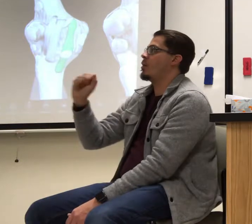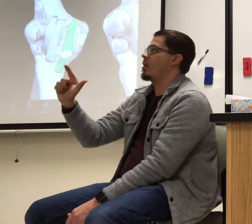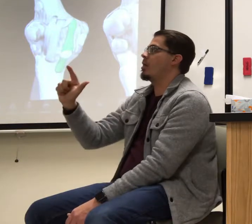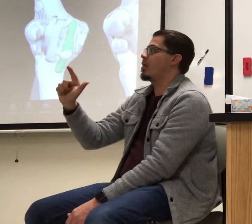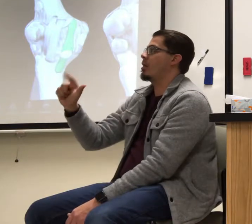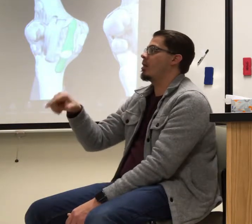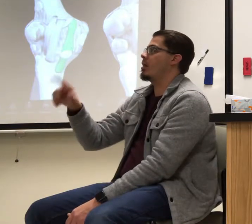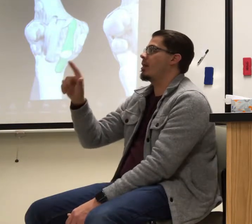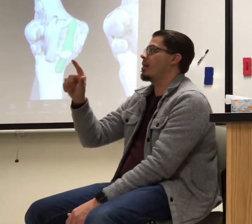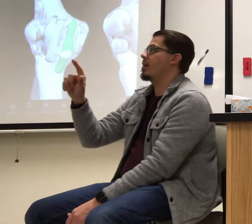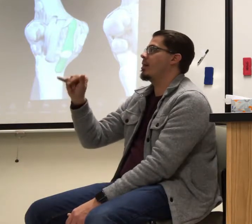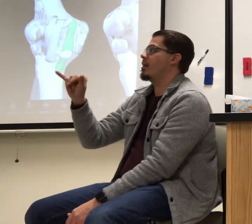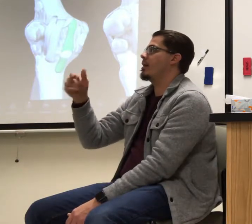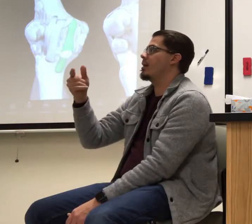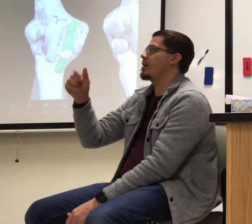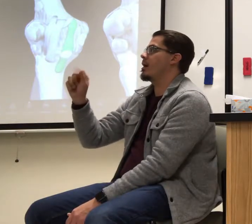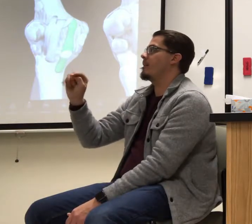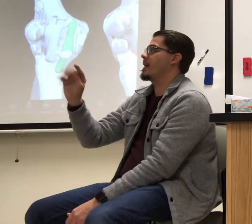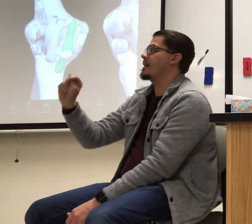collateral